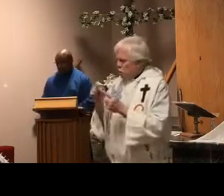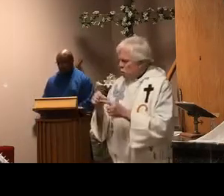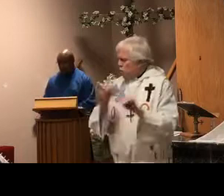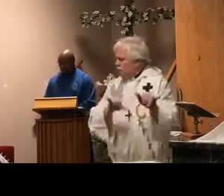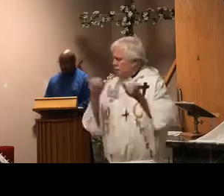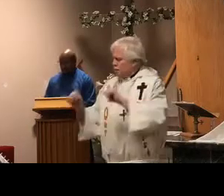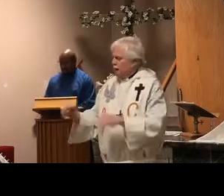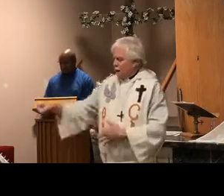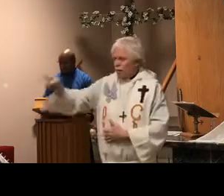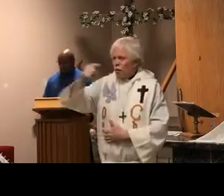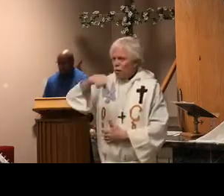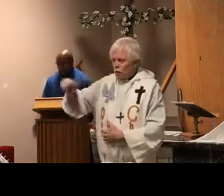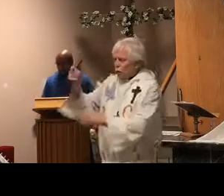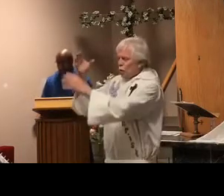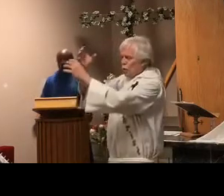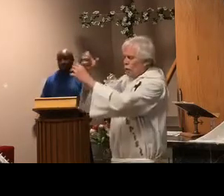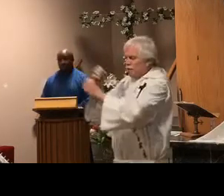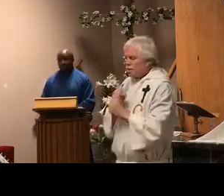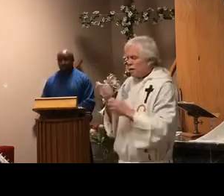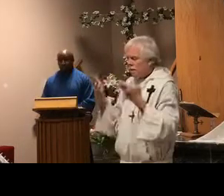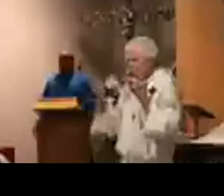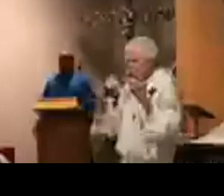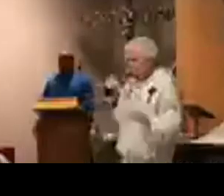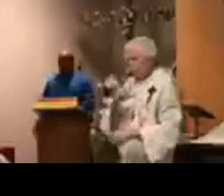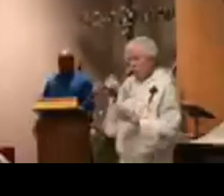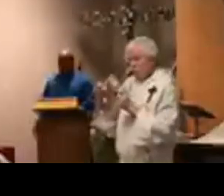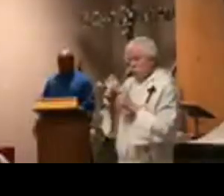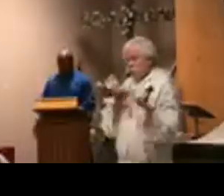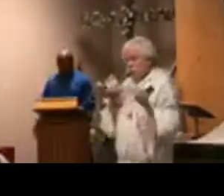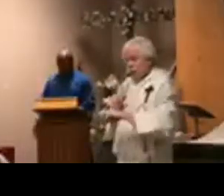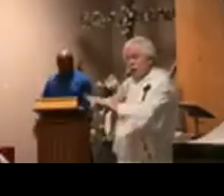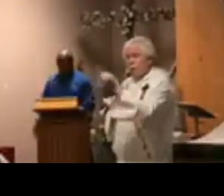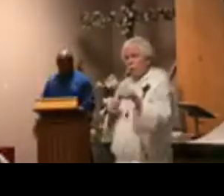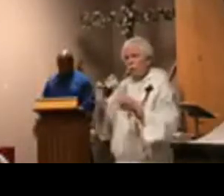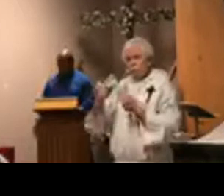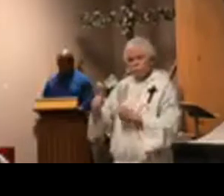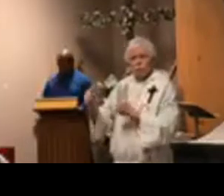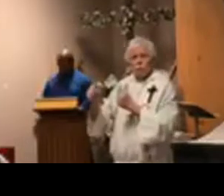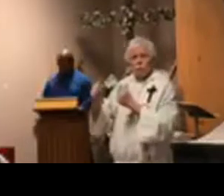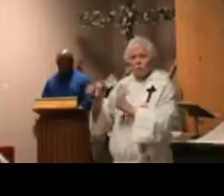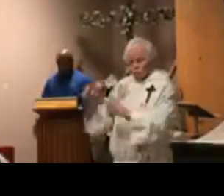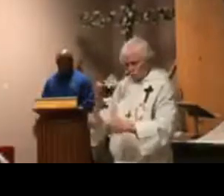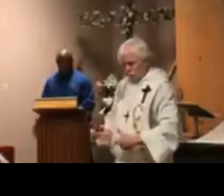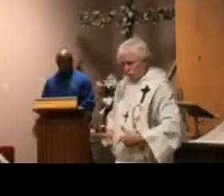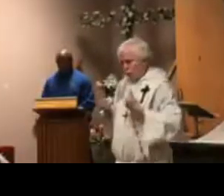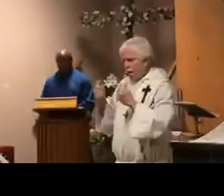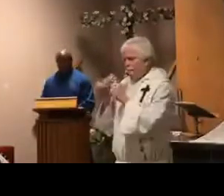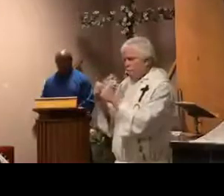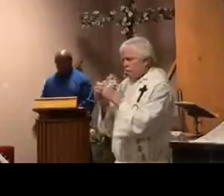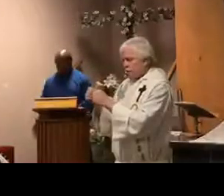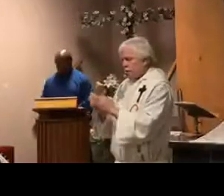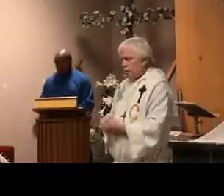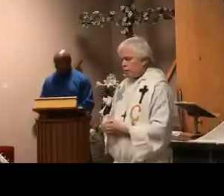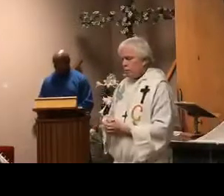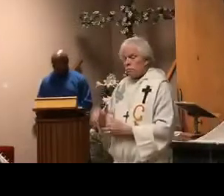as I have received the same word that you continue to live. His word that I